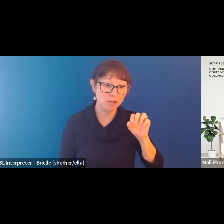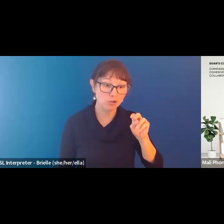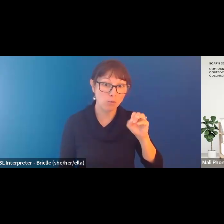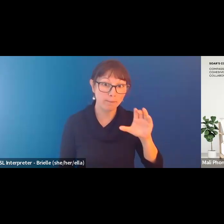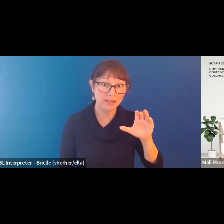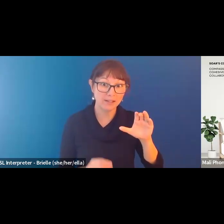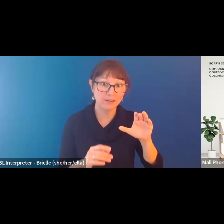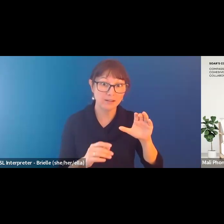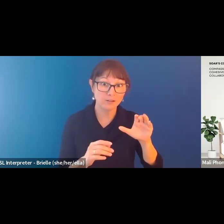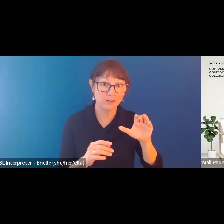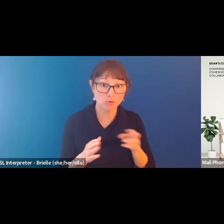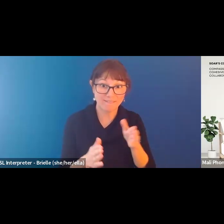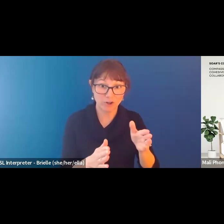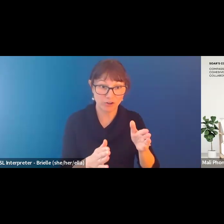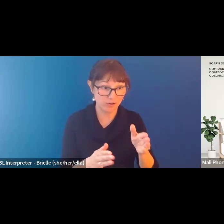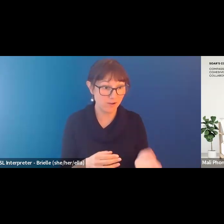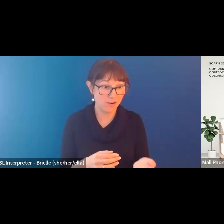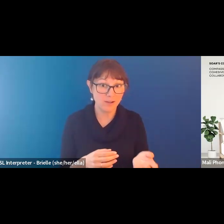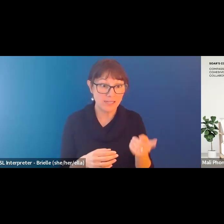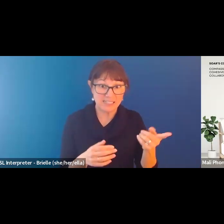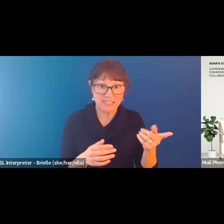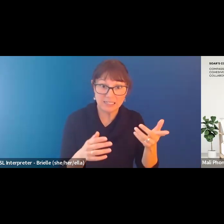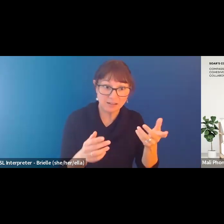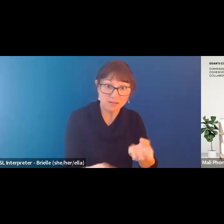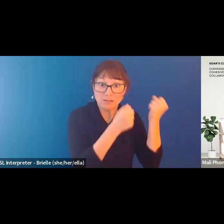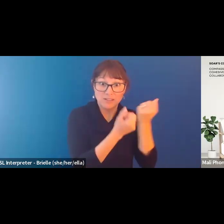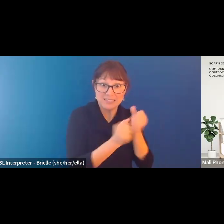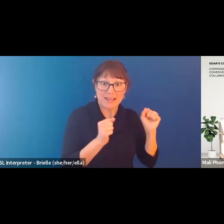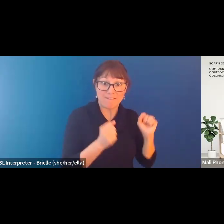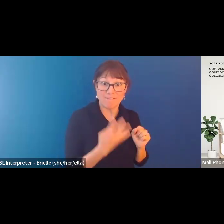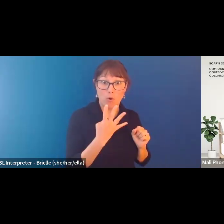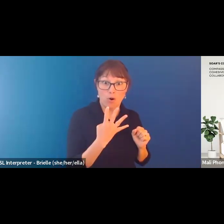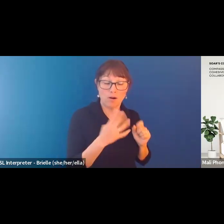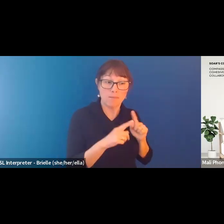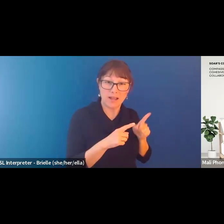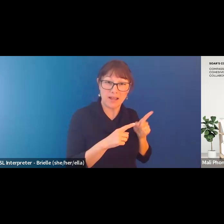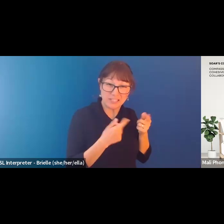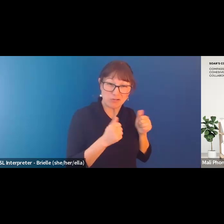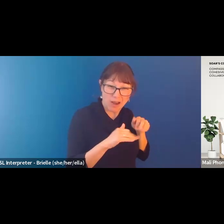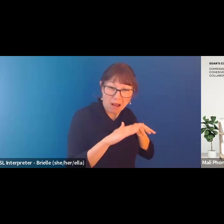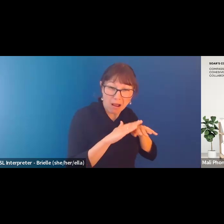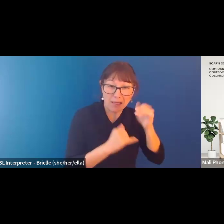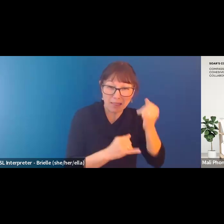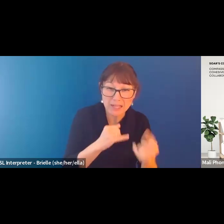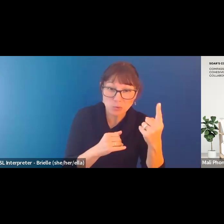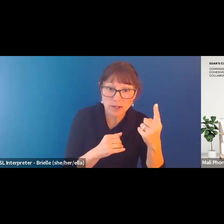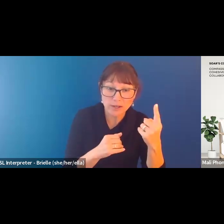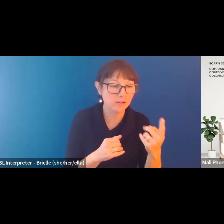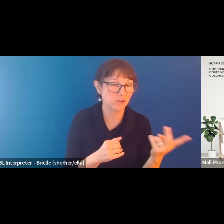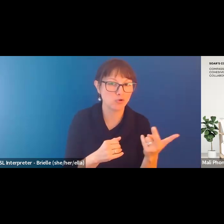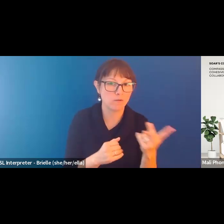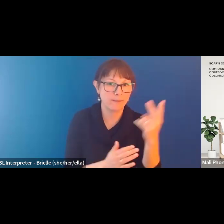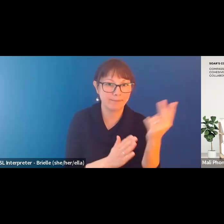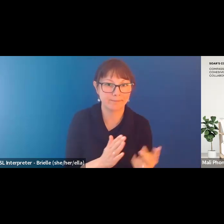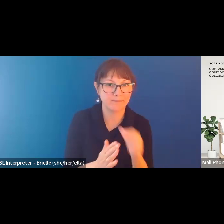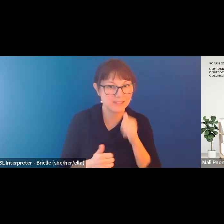save 4 out of the 5, but unfortunately, when he tried to save the last child, they both did not